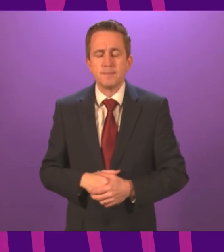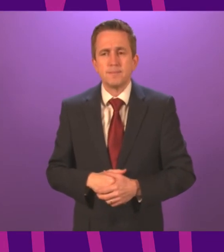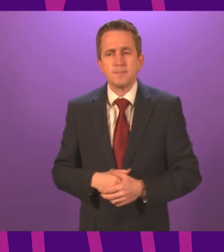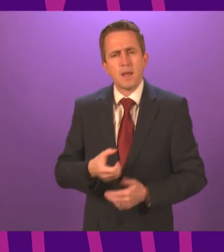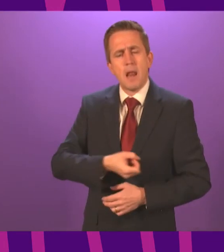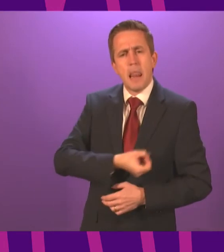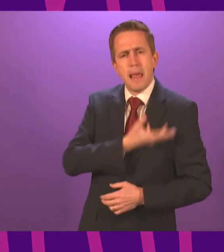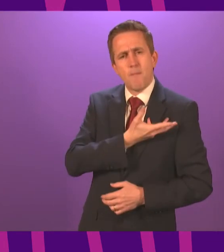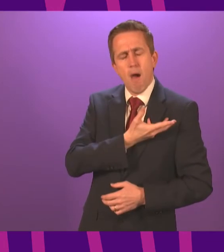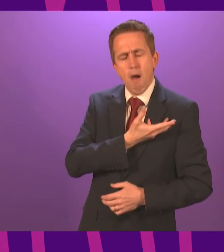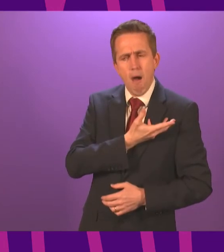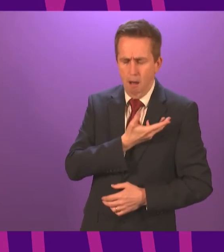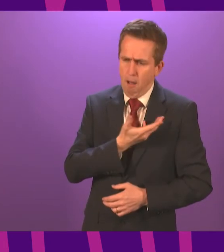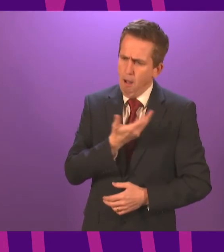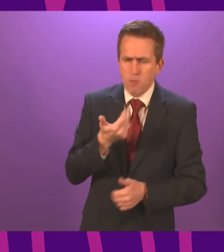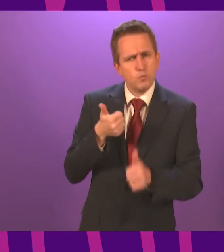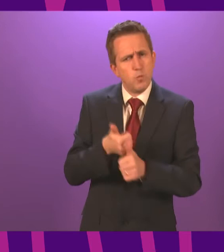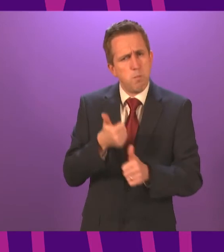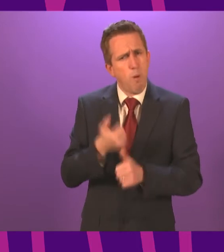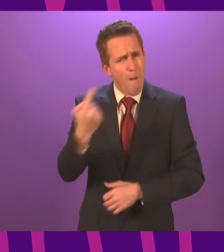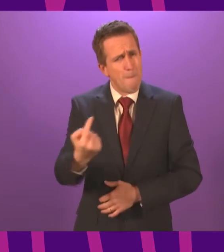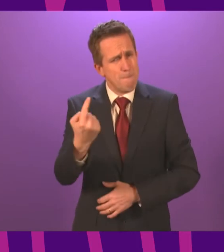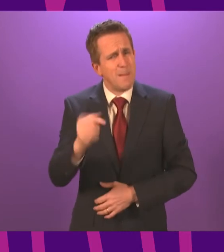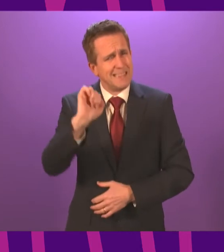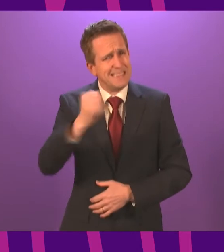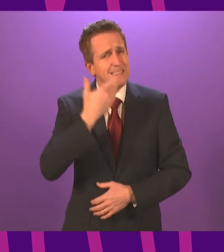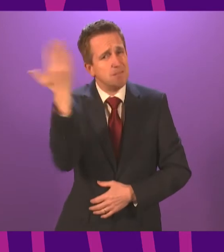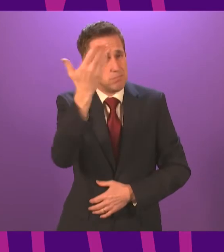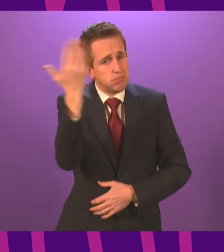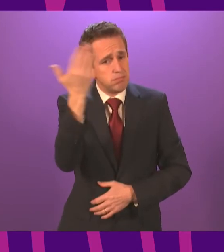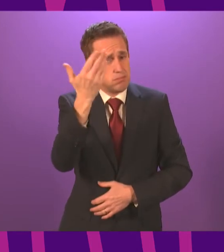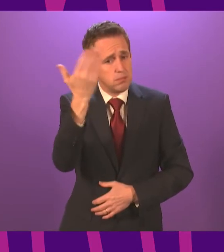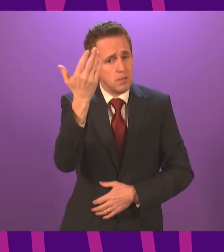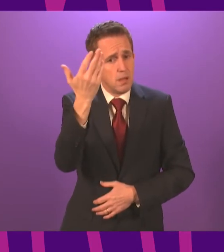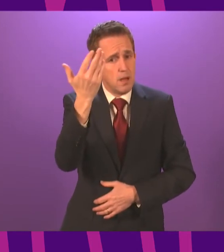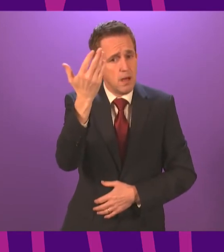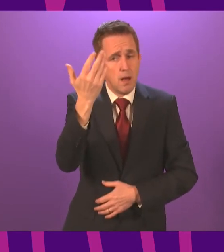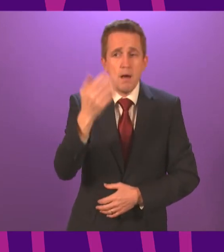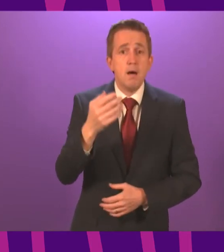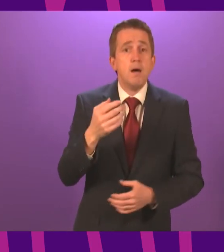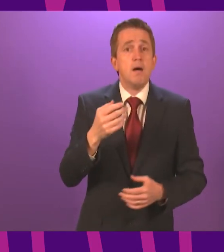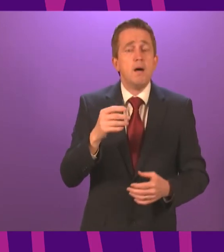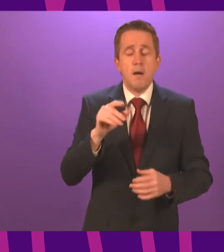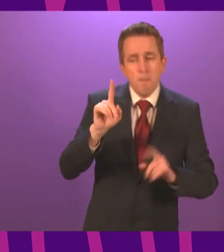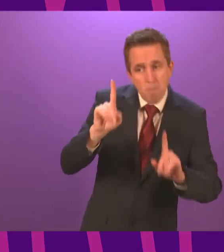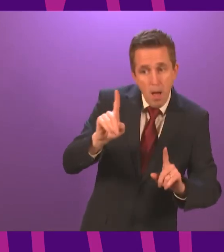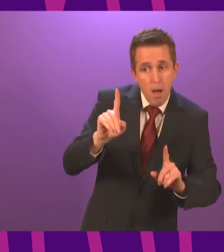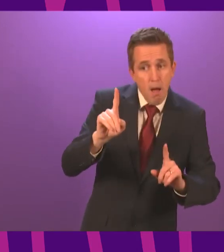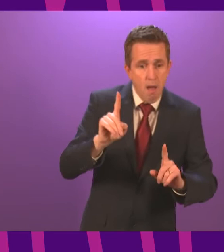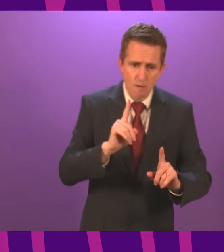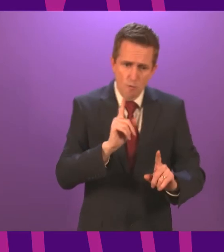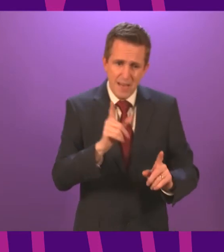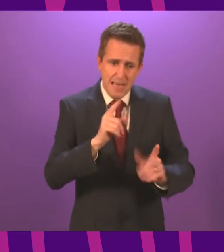and Labour would support much of what he has already said and agree with it. But would he not understand that the minute you make something criminal with